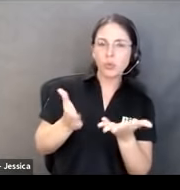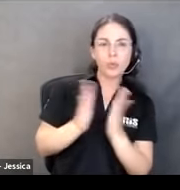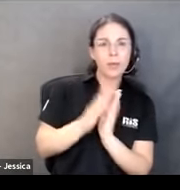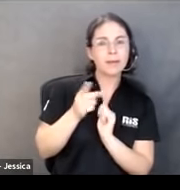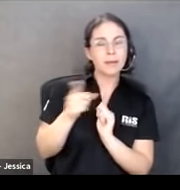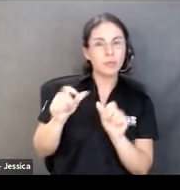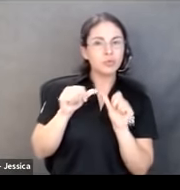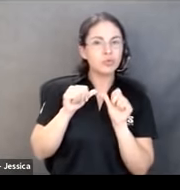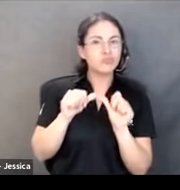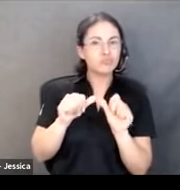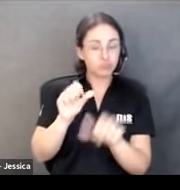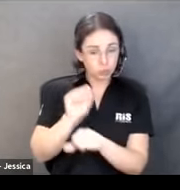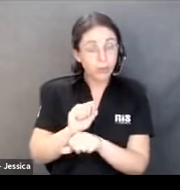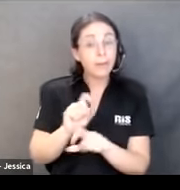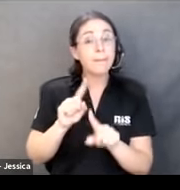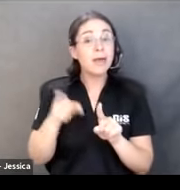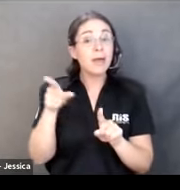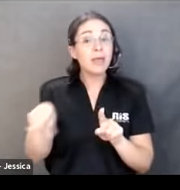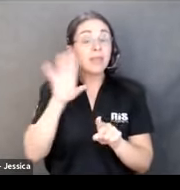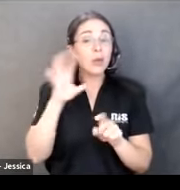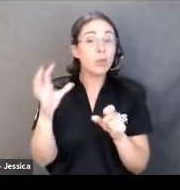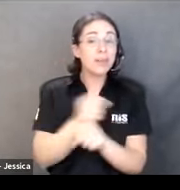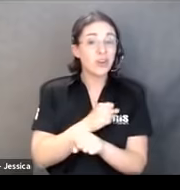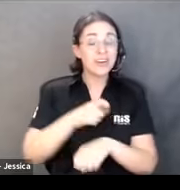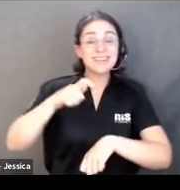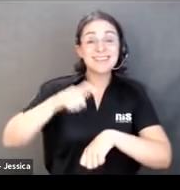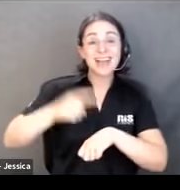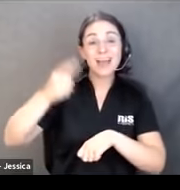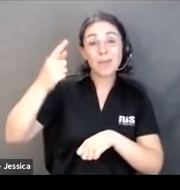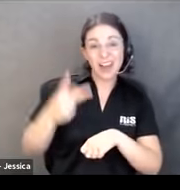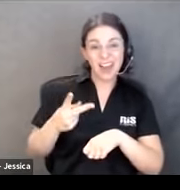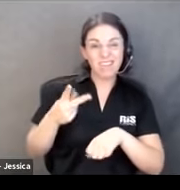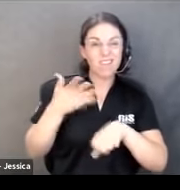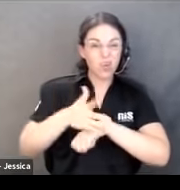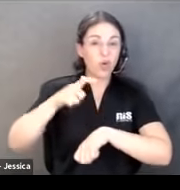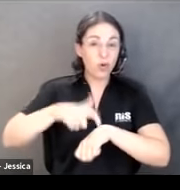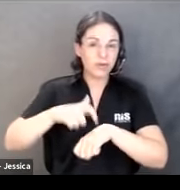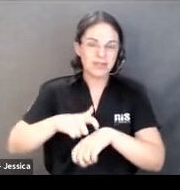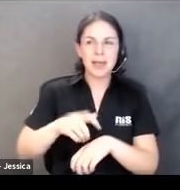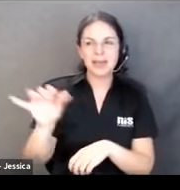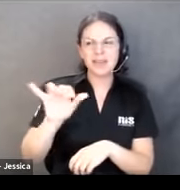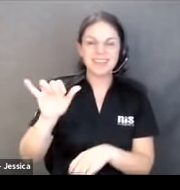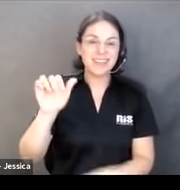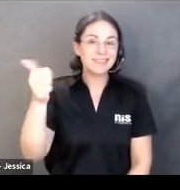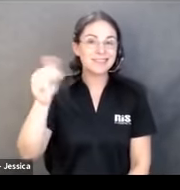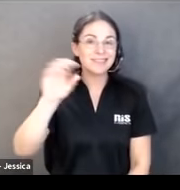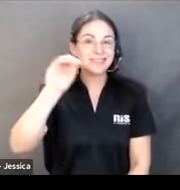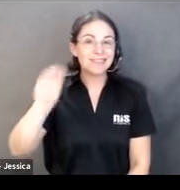during the fifth day, but they would be earning time and a half. They would essentially get a 10% raise.